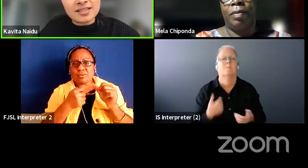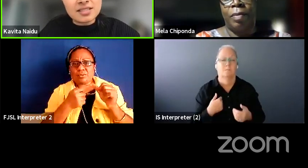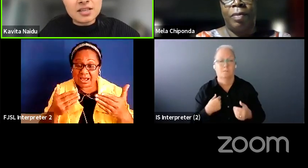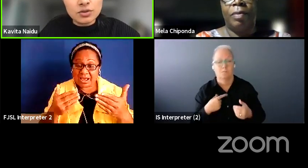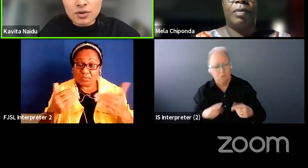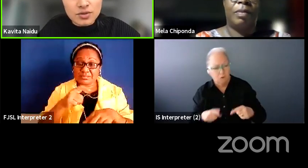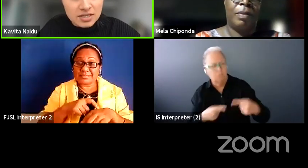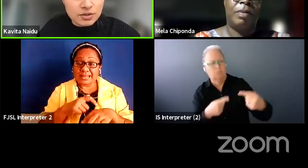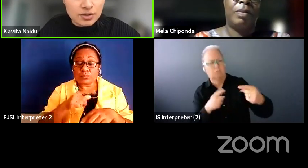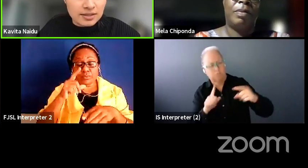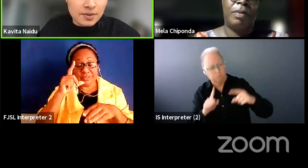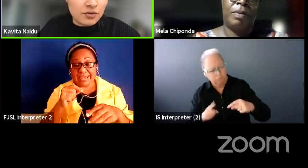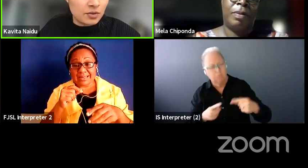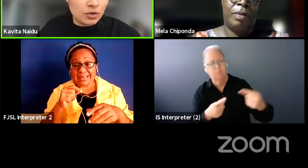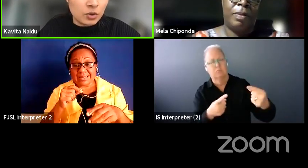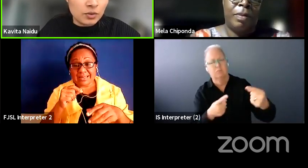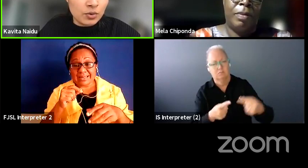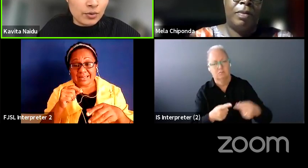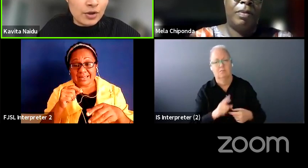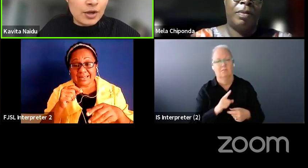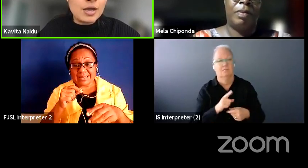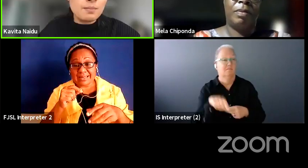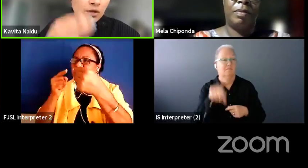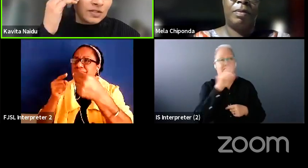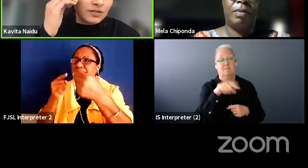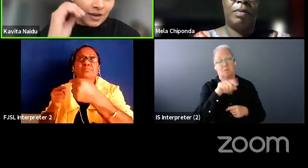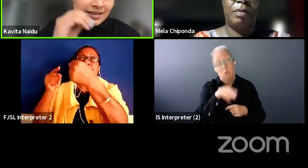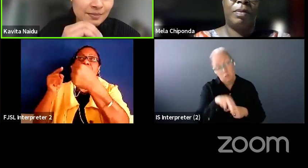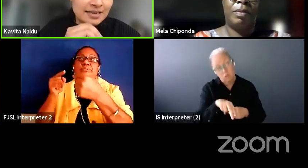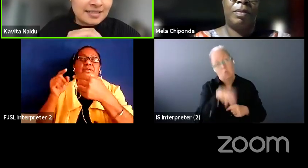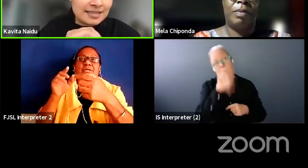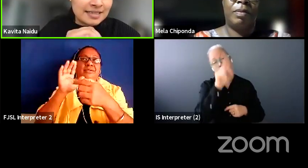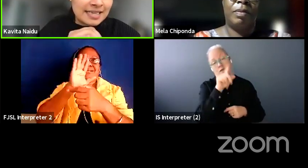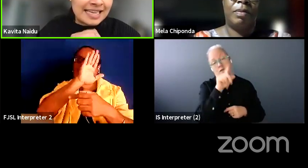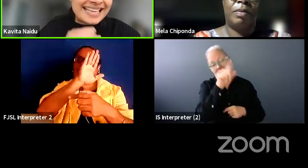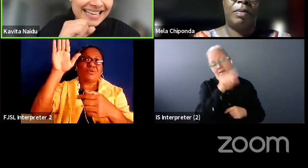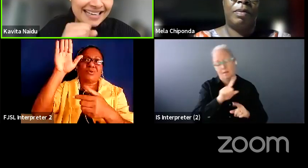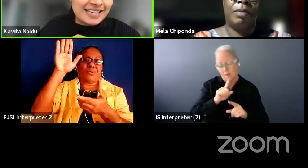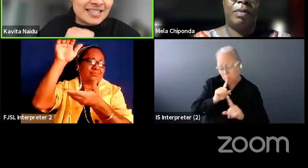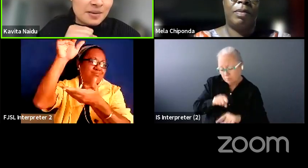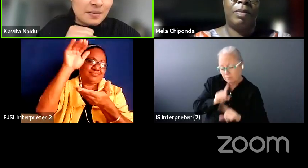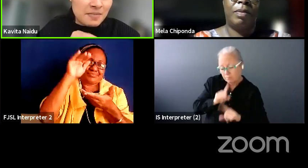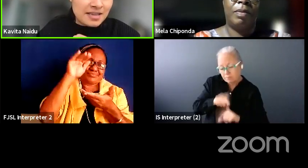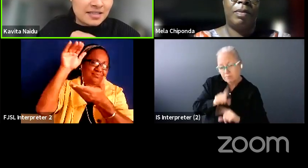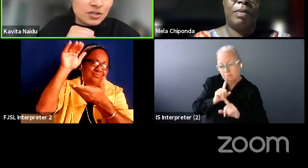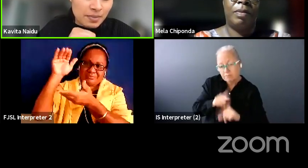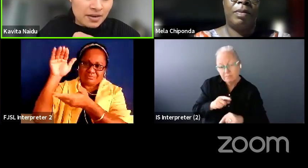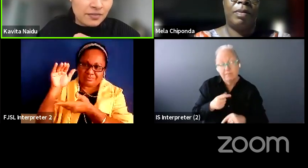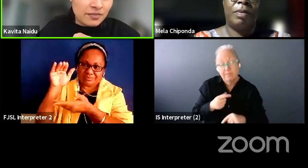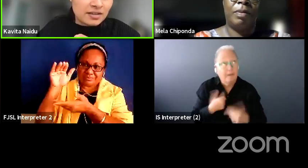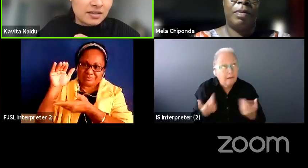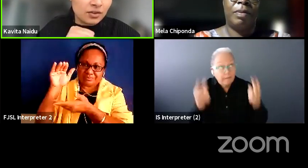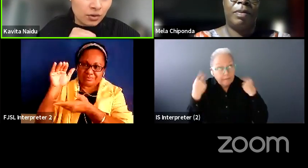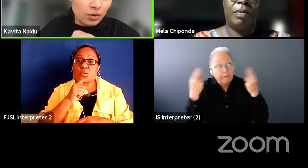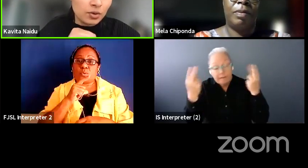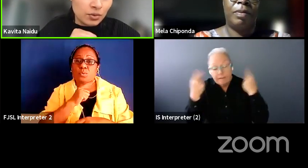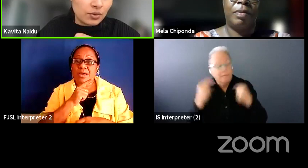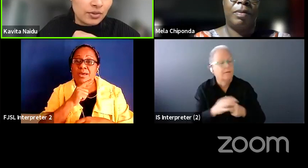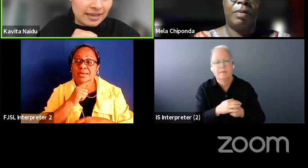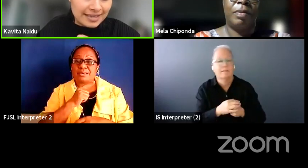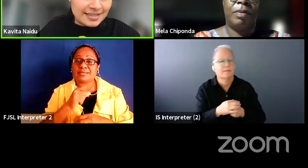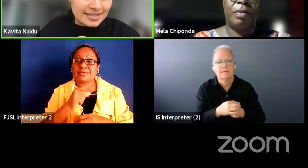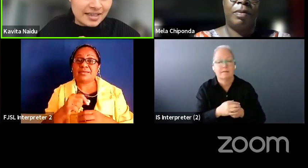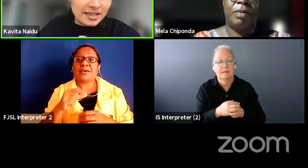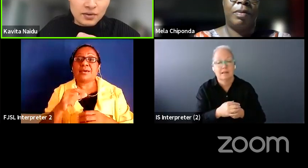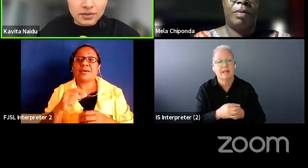everything that's Eurocentric and coming from the global north, because fundamentally, it is a means to benefit the global